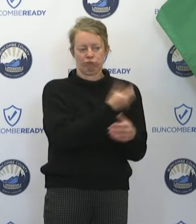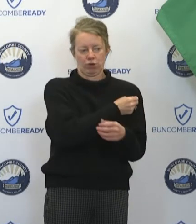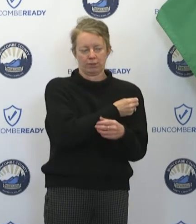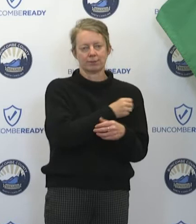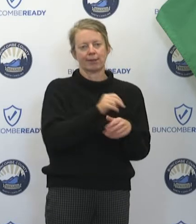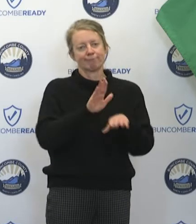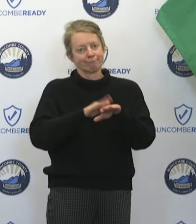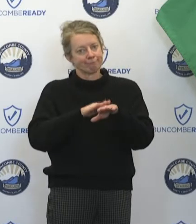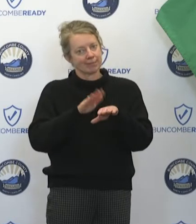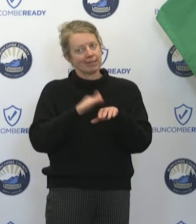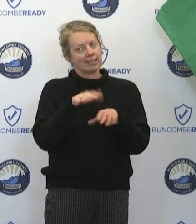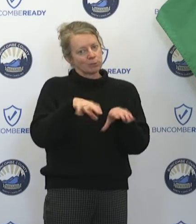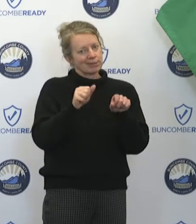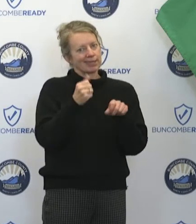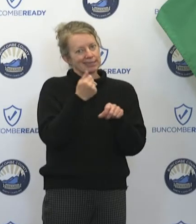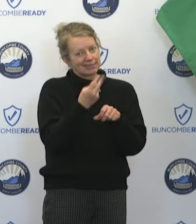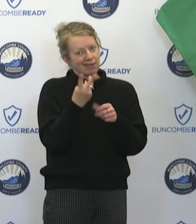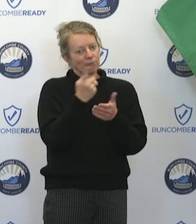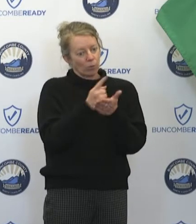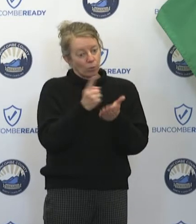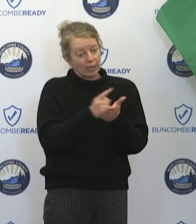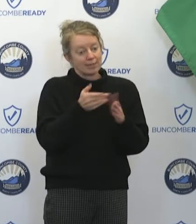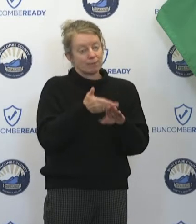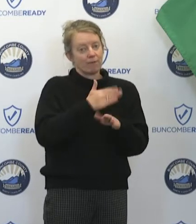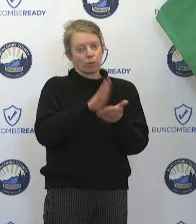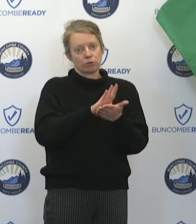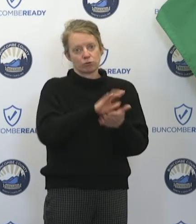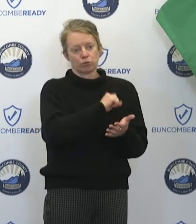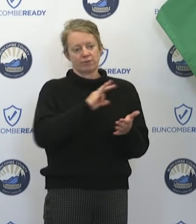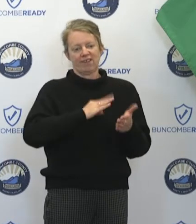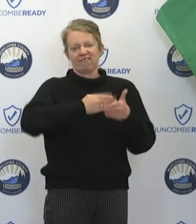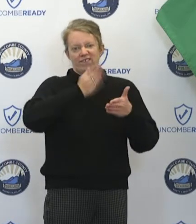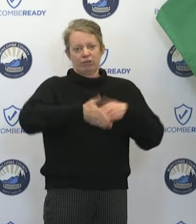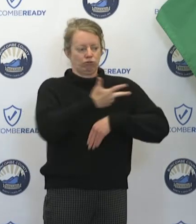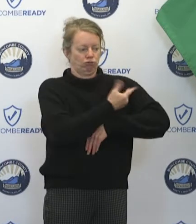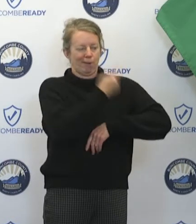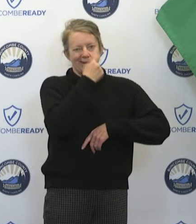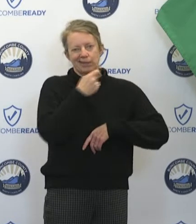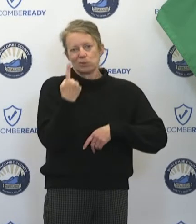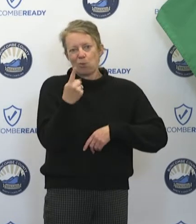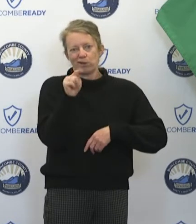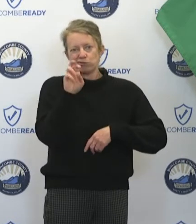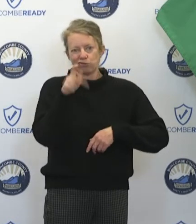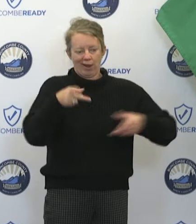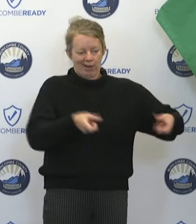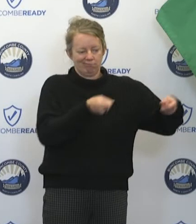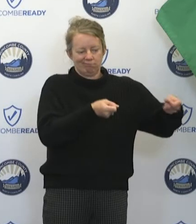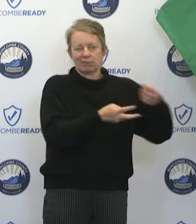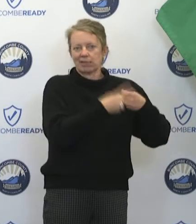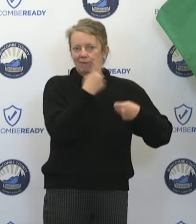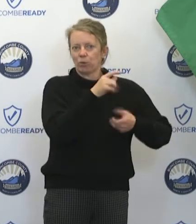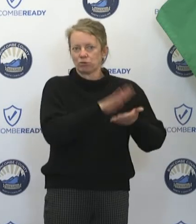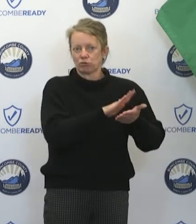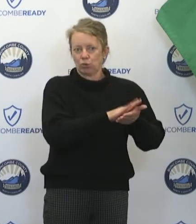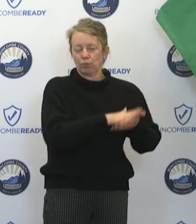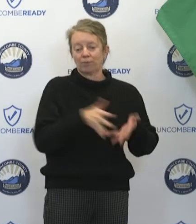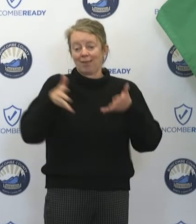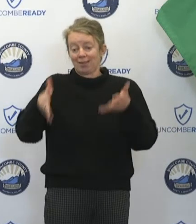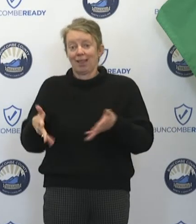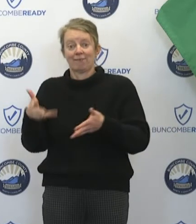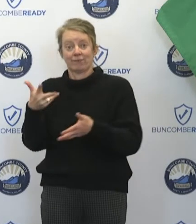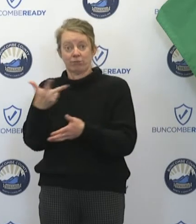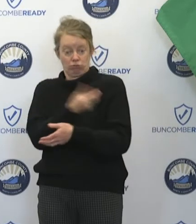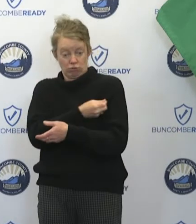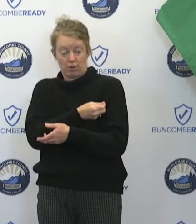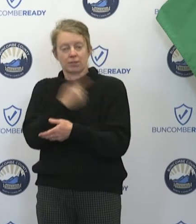the school staff based on one tray per week. The remaining allocation that we receive weekly will be used for general population